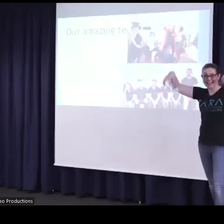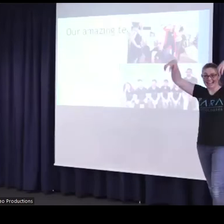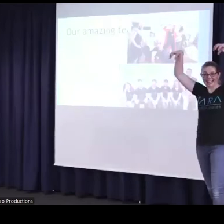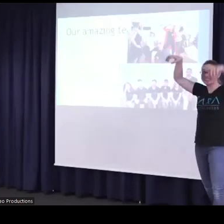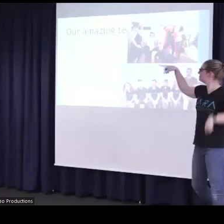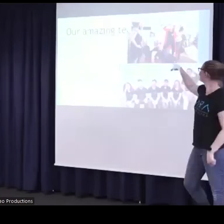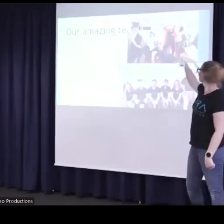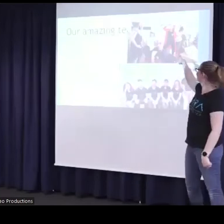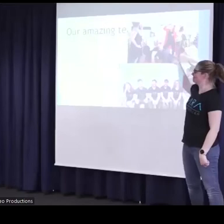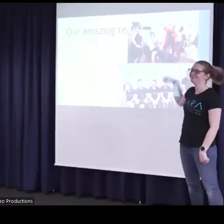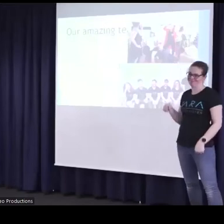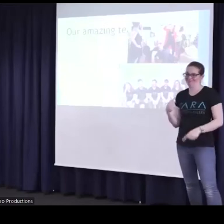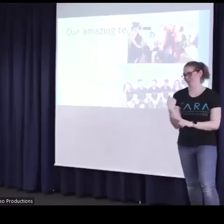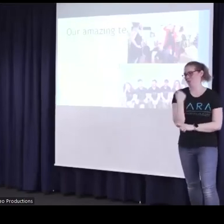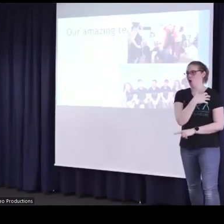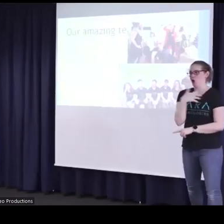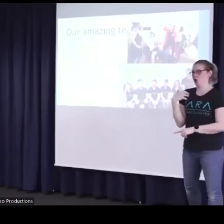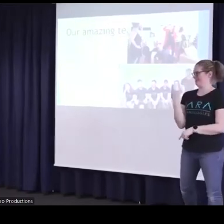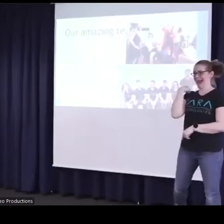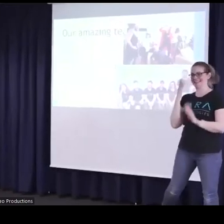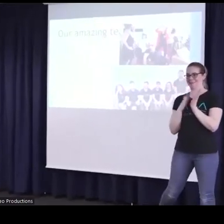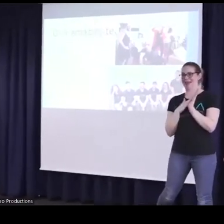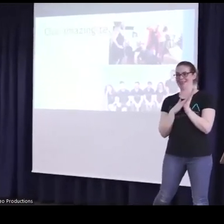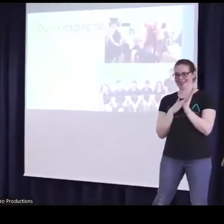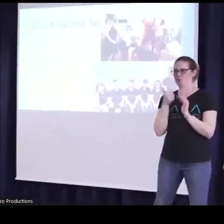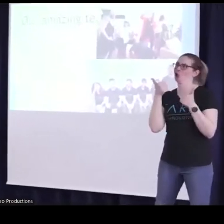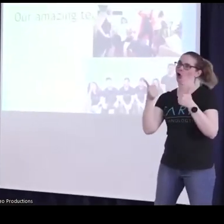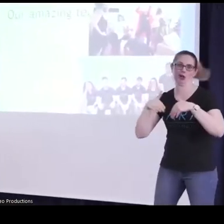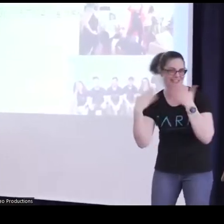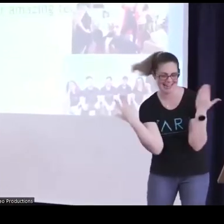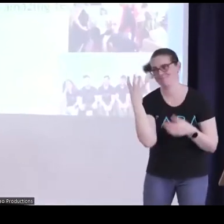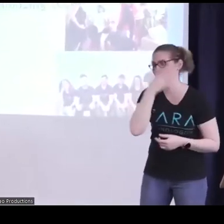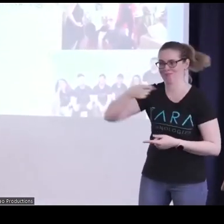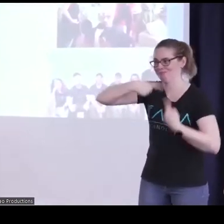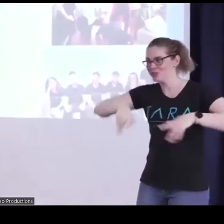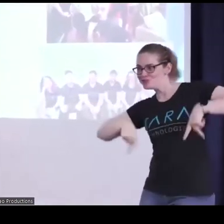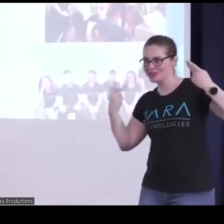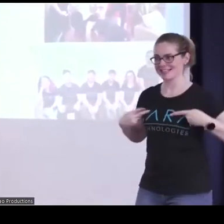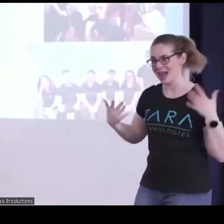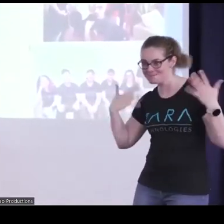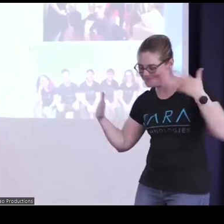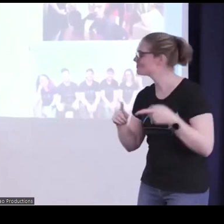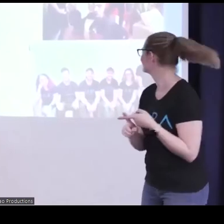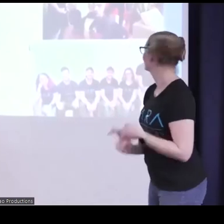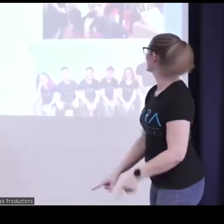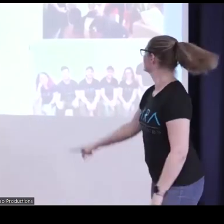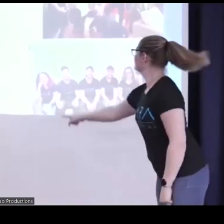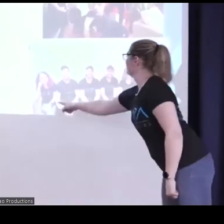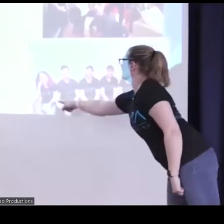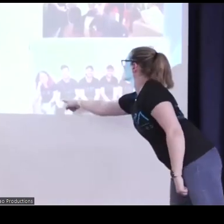So here, the top photo was Halloween. So it was last month. We had a great day. We all dressed